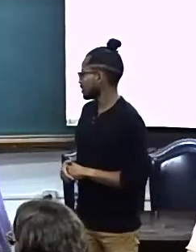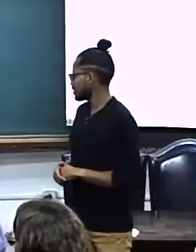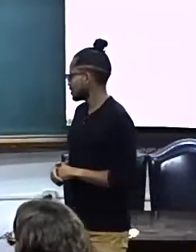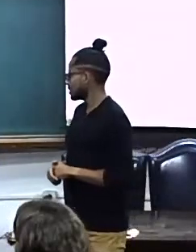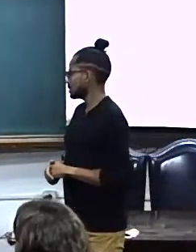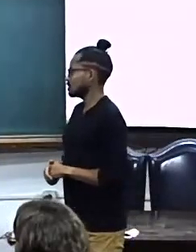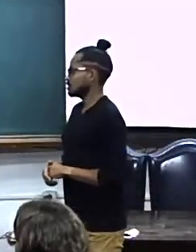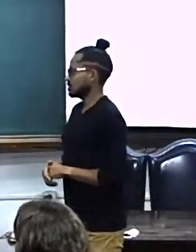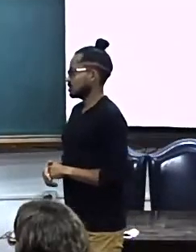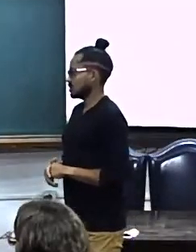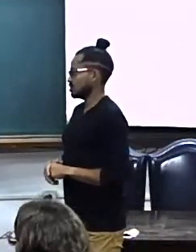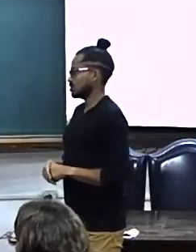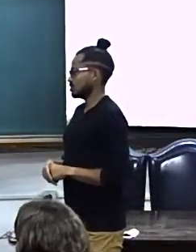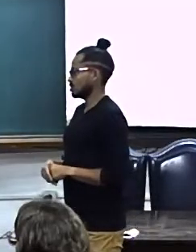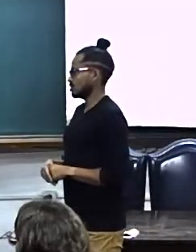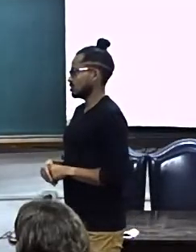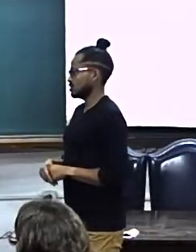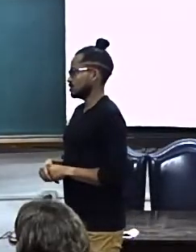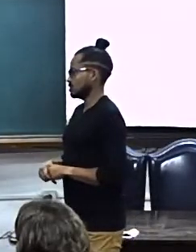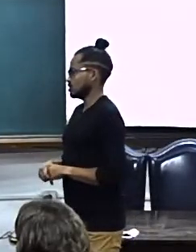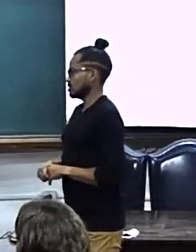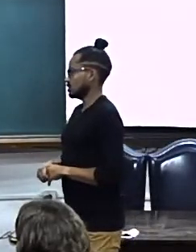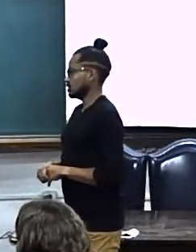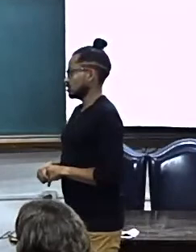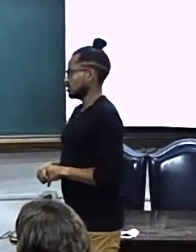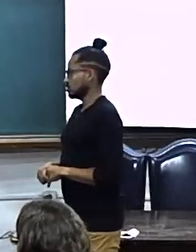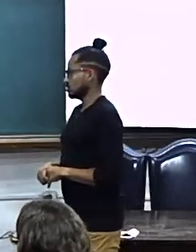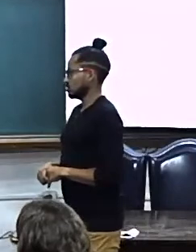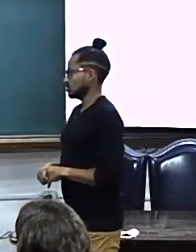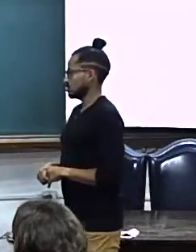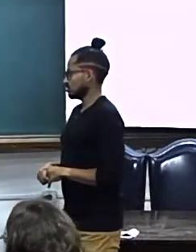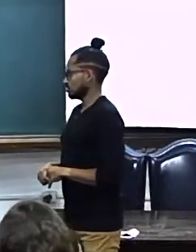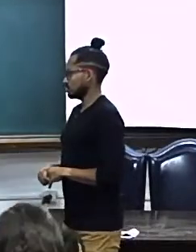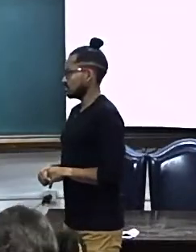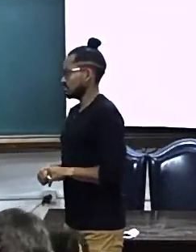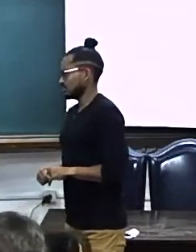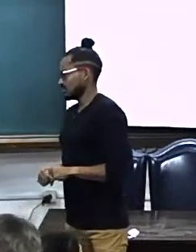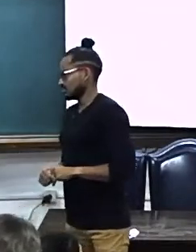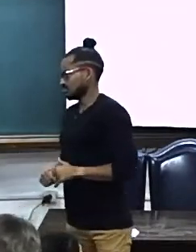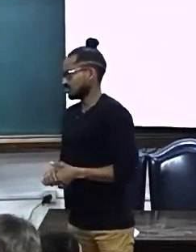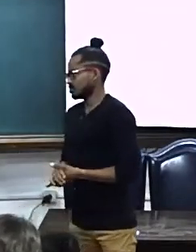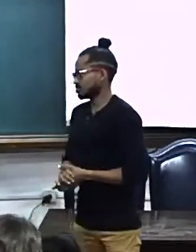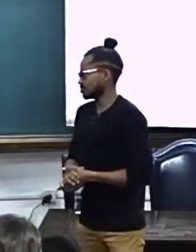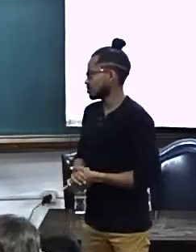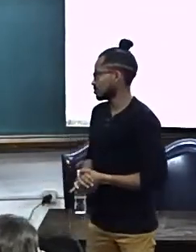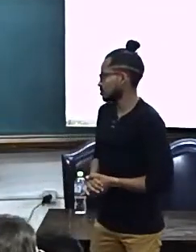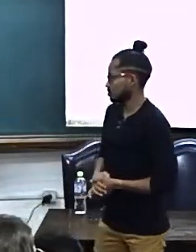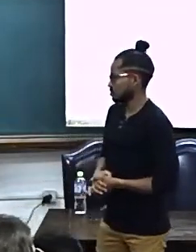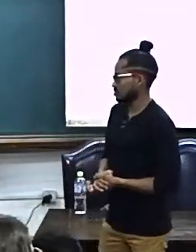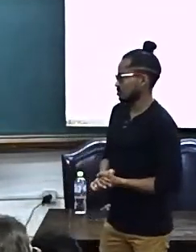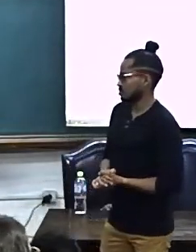Você tem que levantar pouquinho que o microfone não pode. Acho que vem. Vem? Ali. Só soltar.